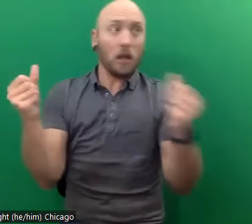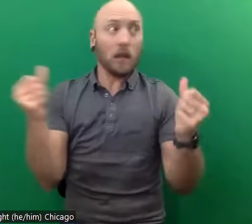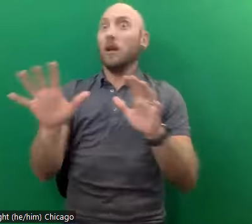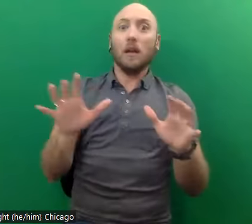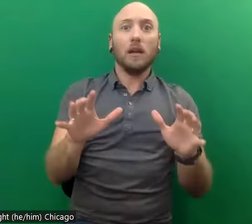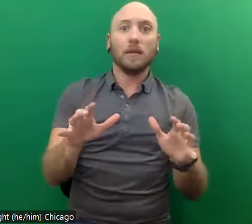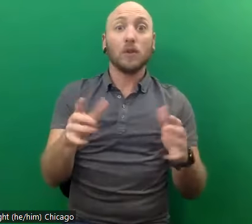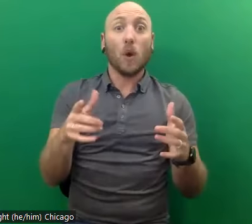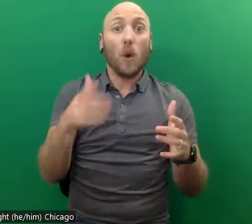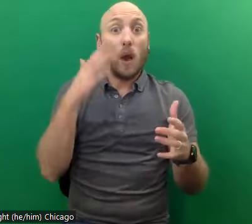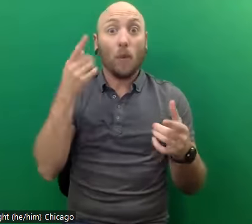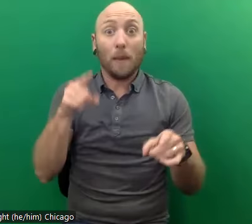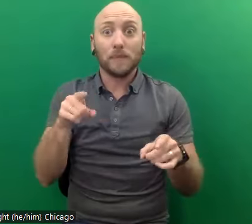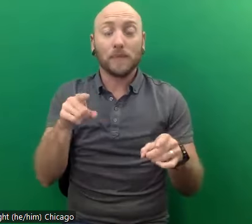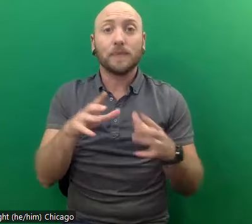into a guardrail.